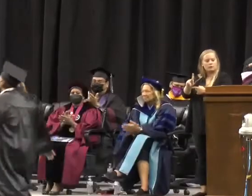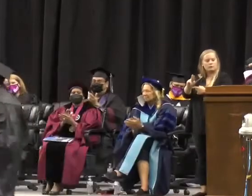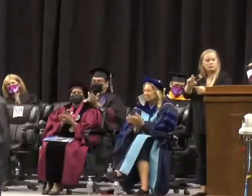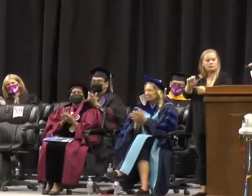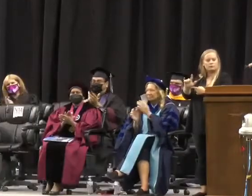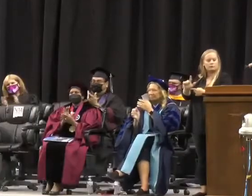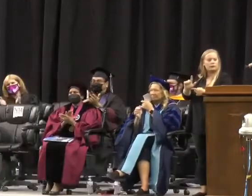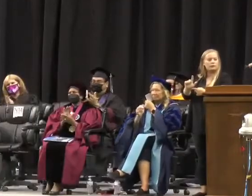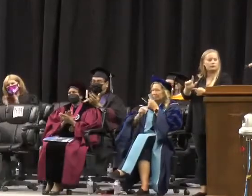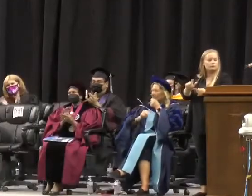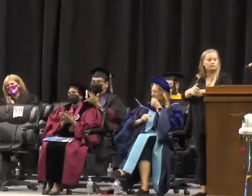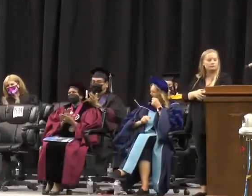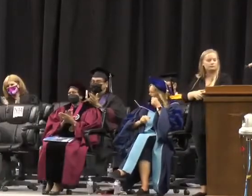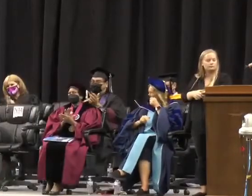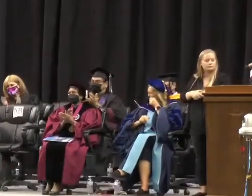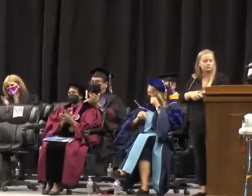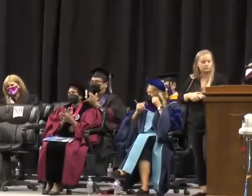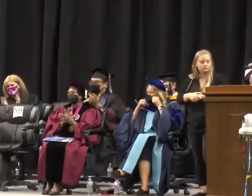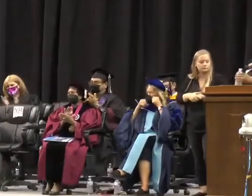Worker.